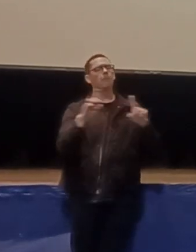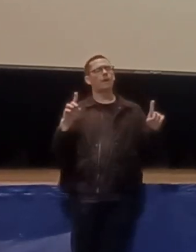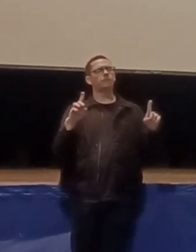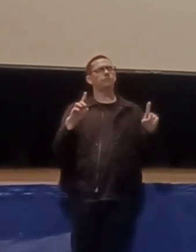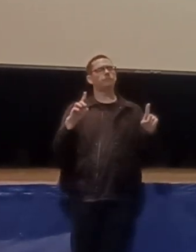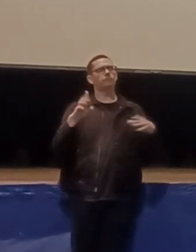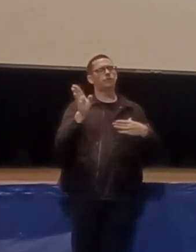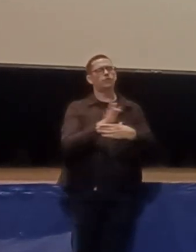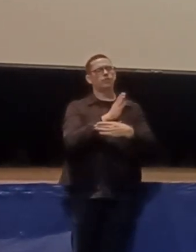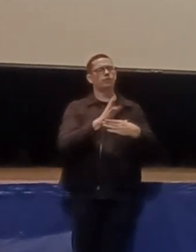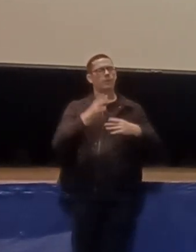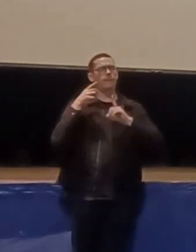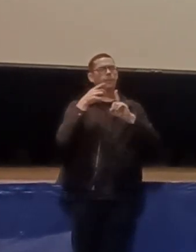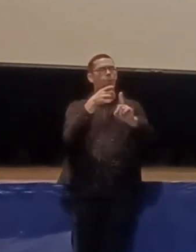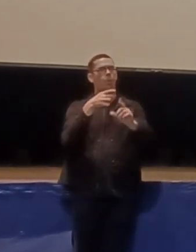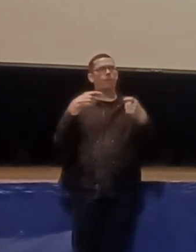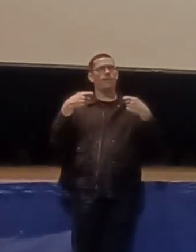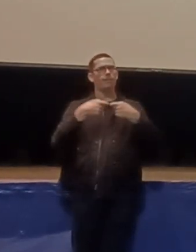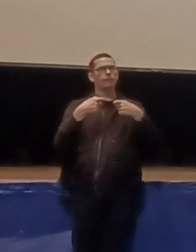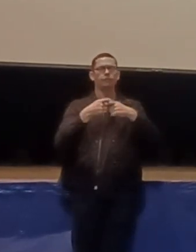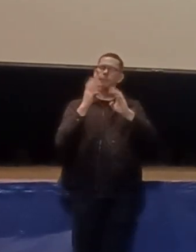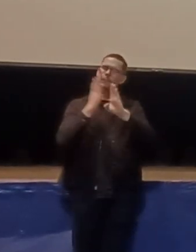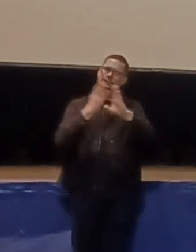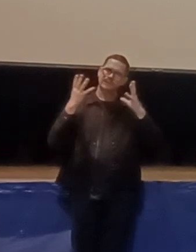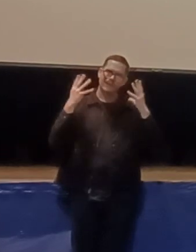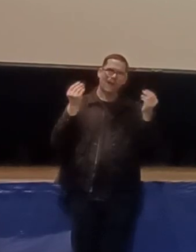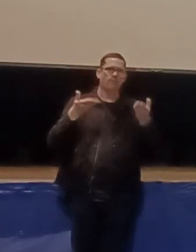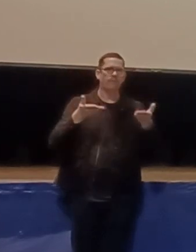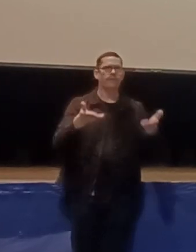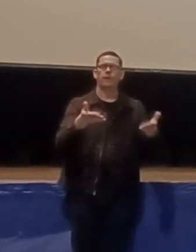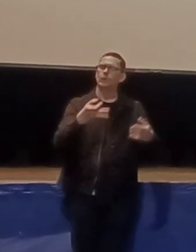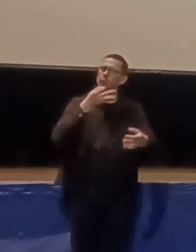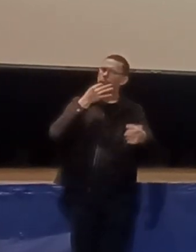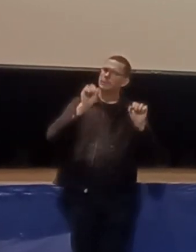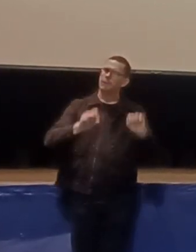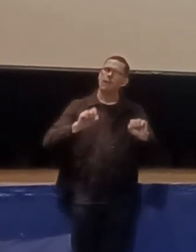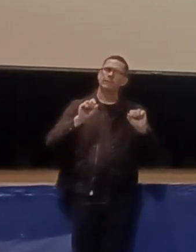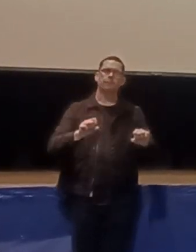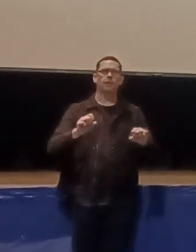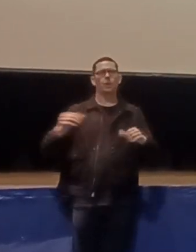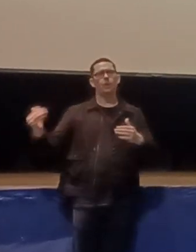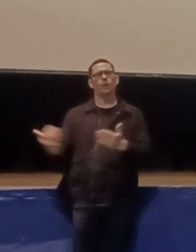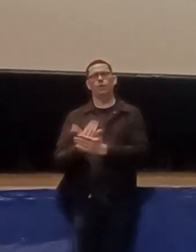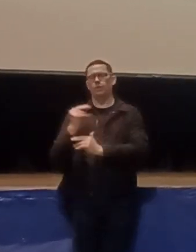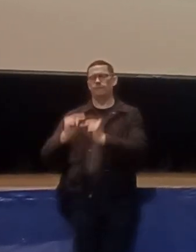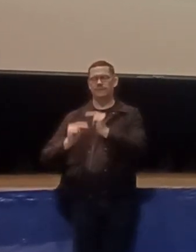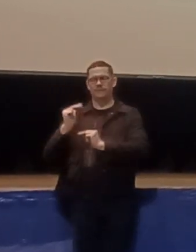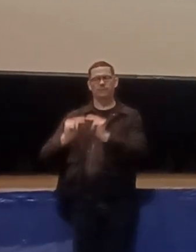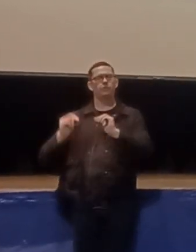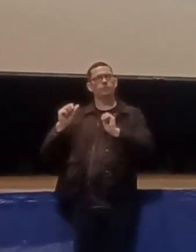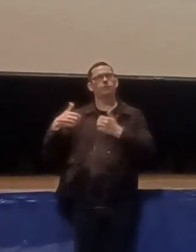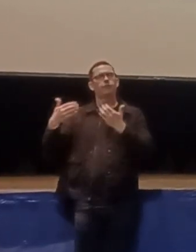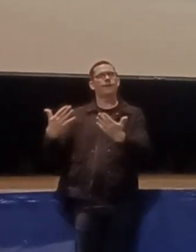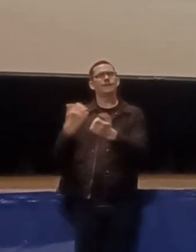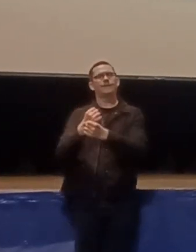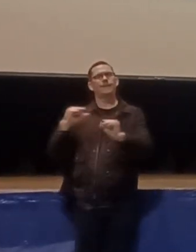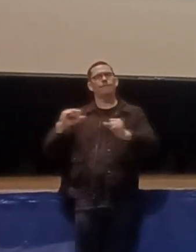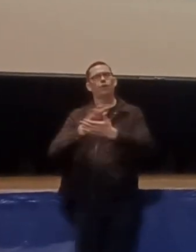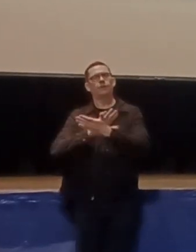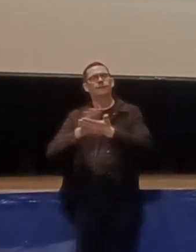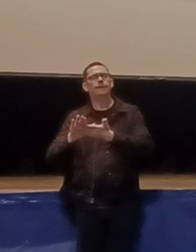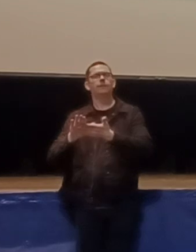getting electric buses on the street as soon as possible and in modernizing facilities to provide safer, cleaner, more inviting workspaces for